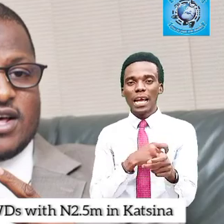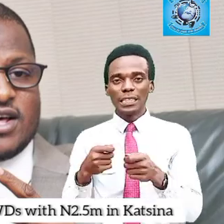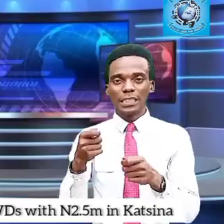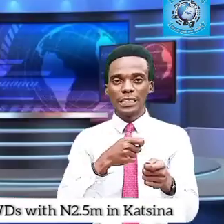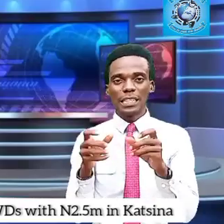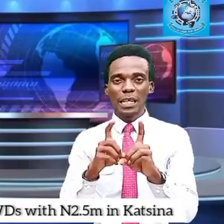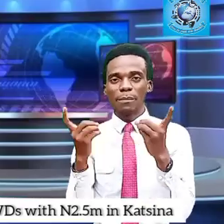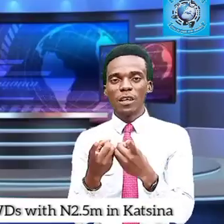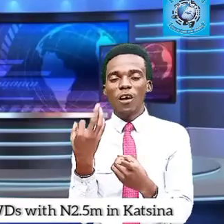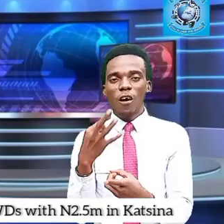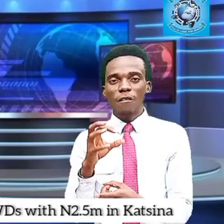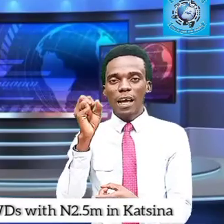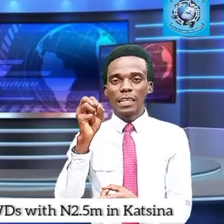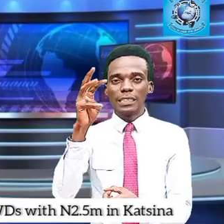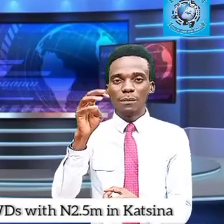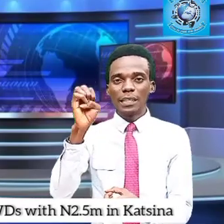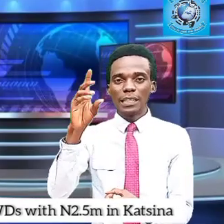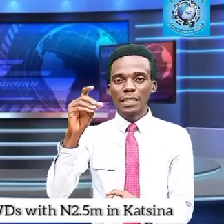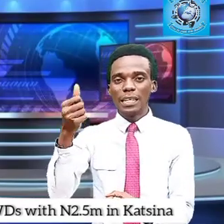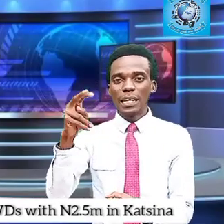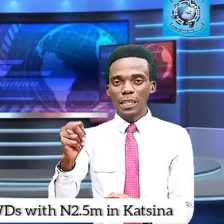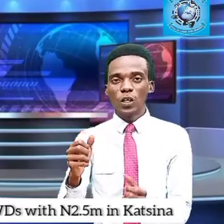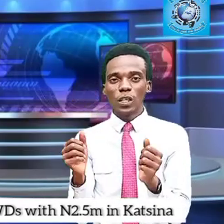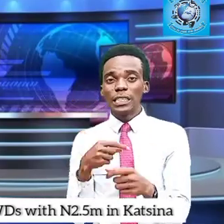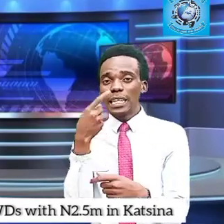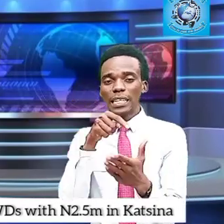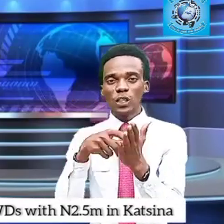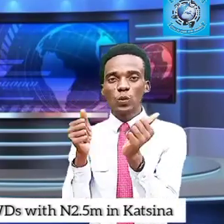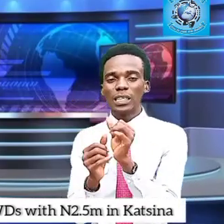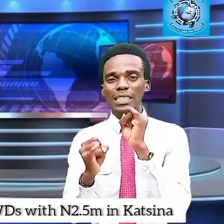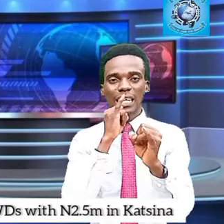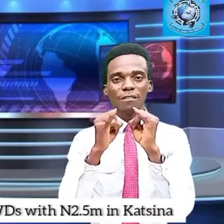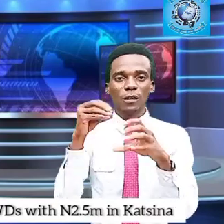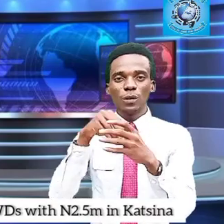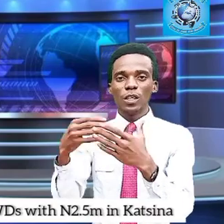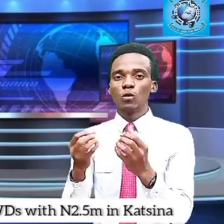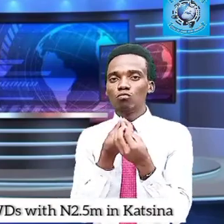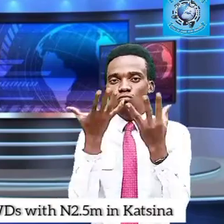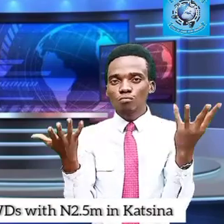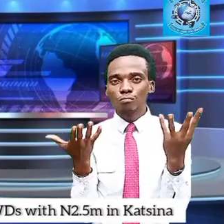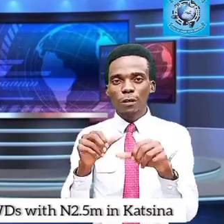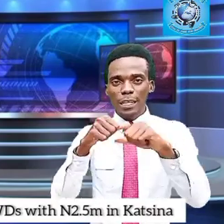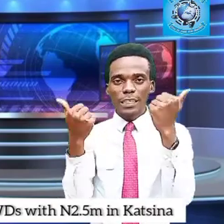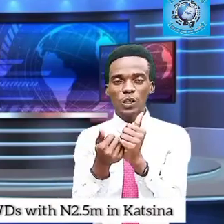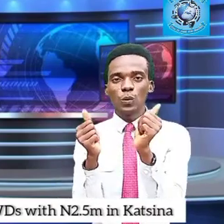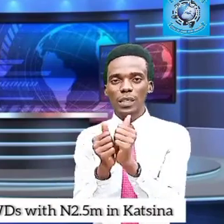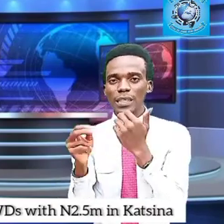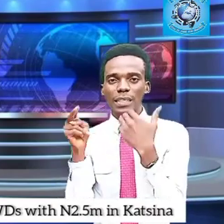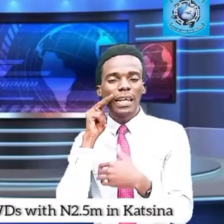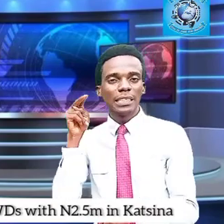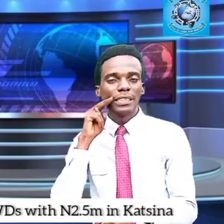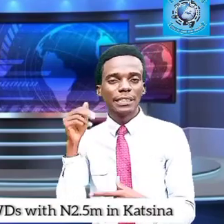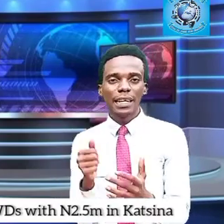SME disclosed this in an interview with the News Agency of Nigeria. During a 2-day